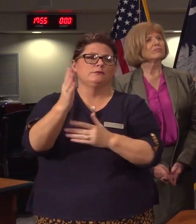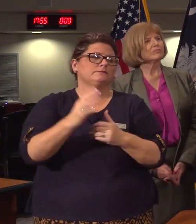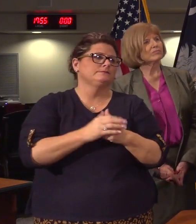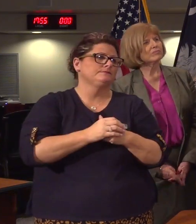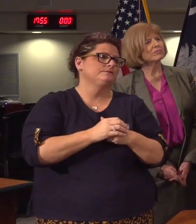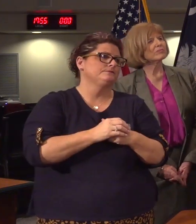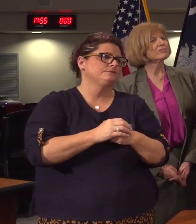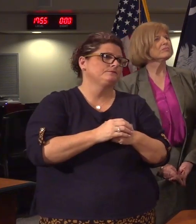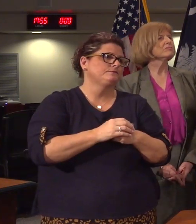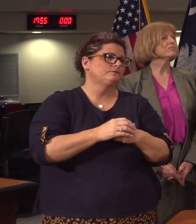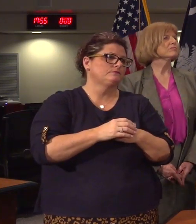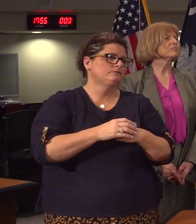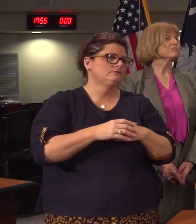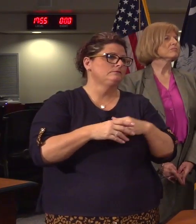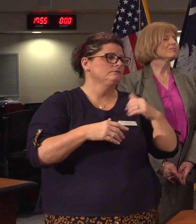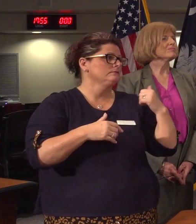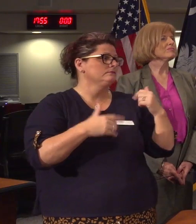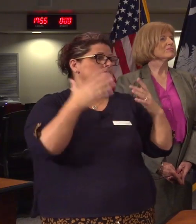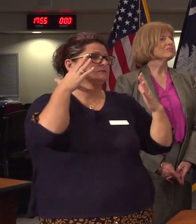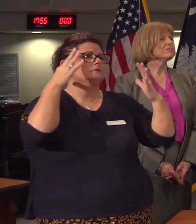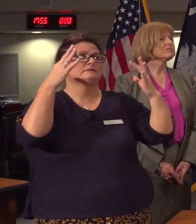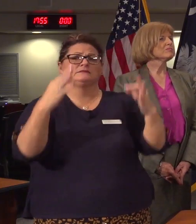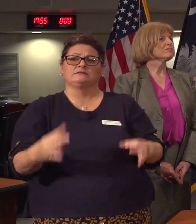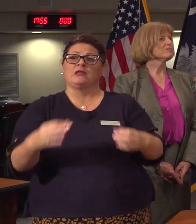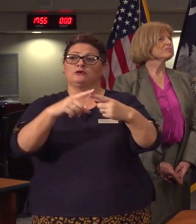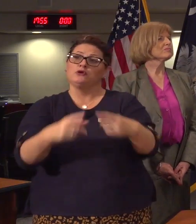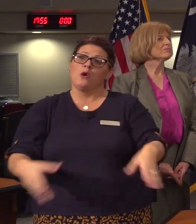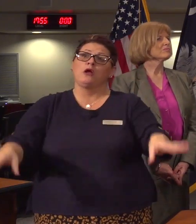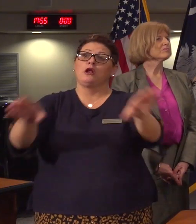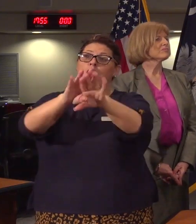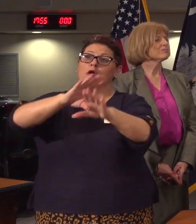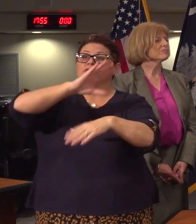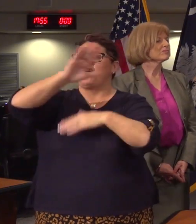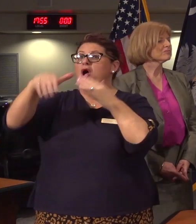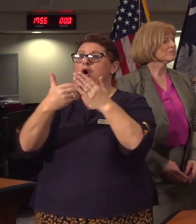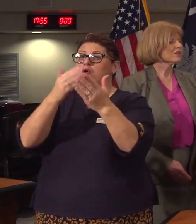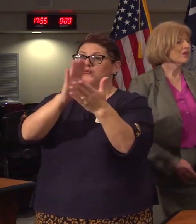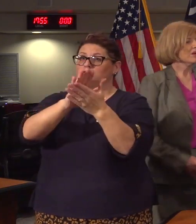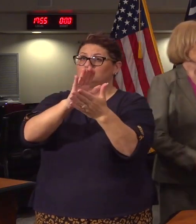what would be the deciding factor to close all school buildings?